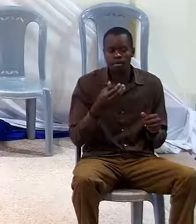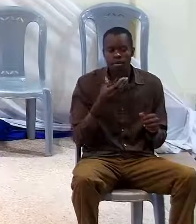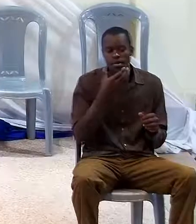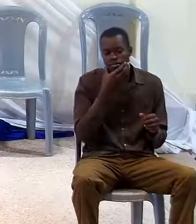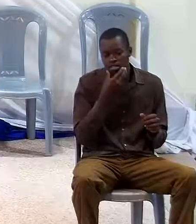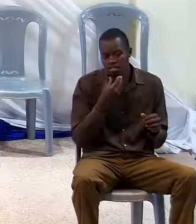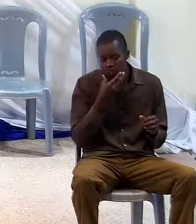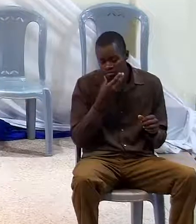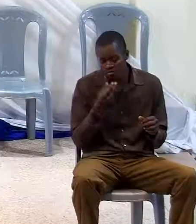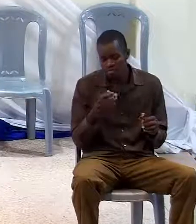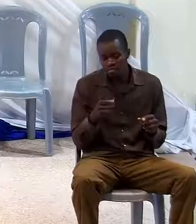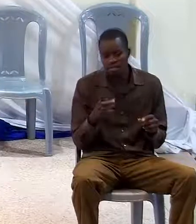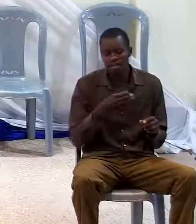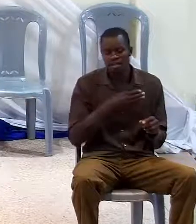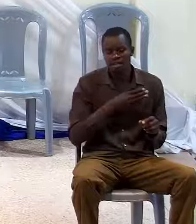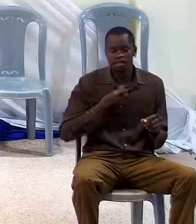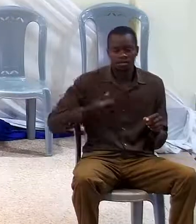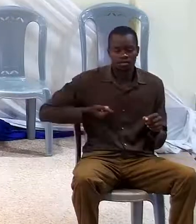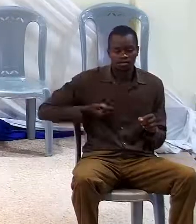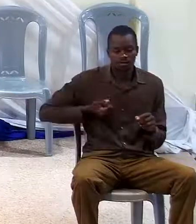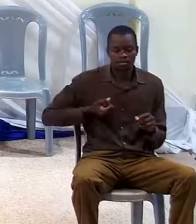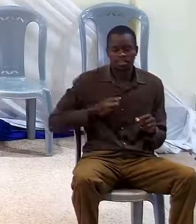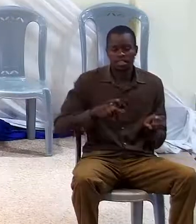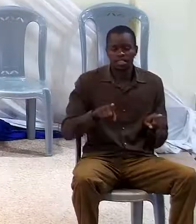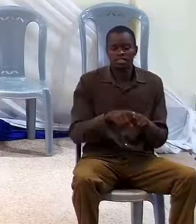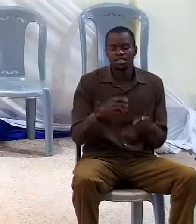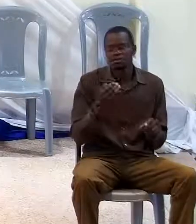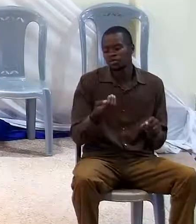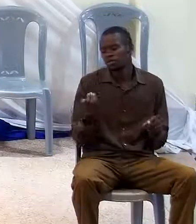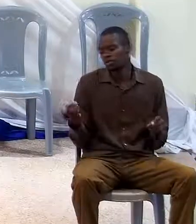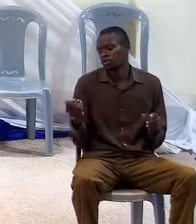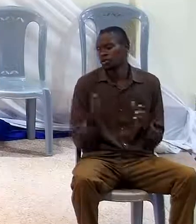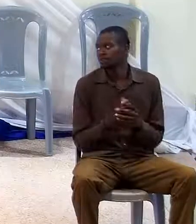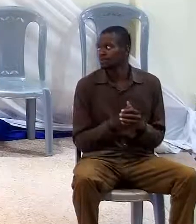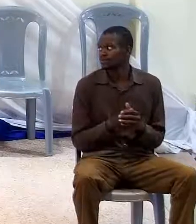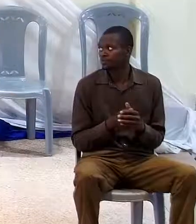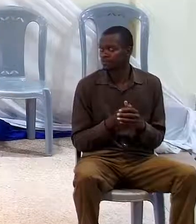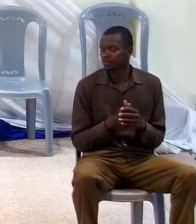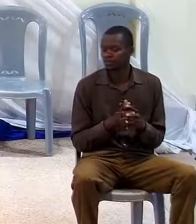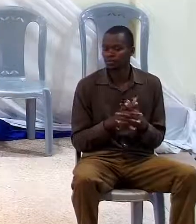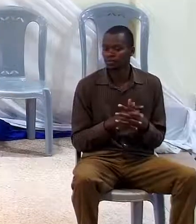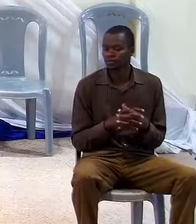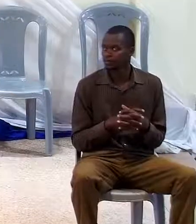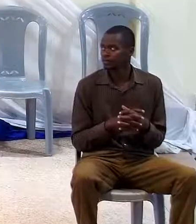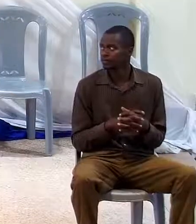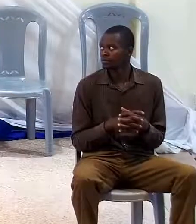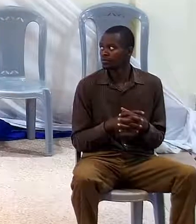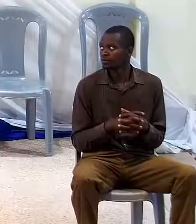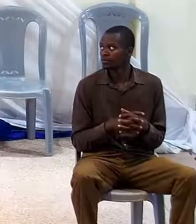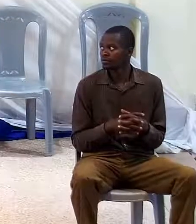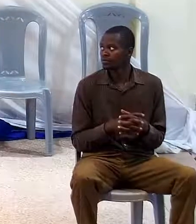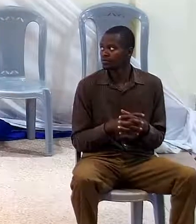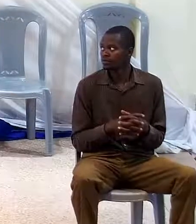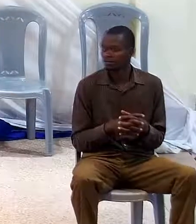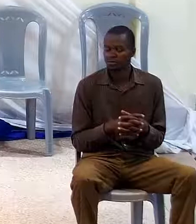big, isn't it? Even the adolescents don't want to be big. It is those days